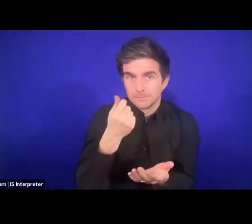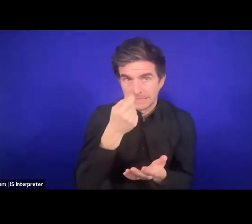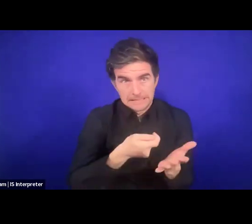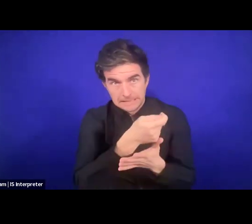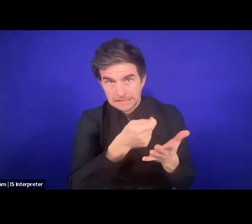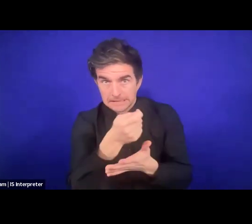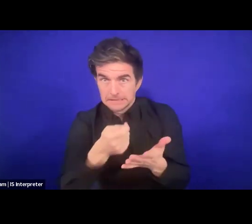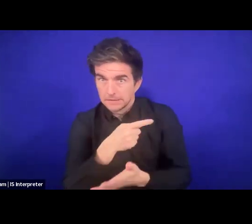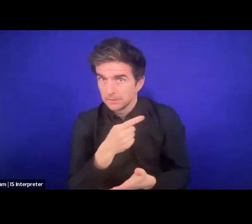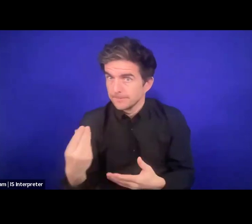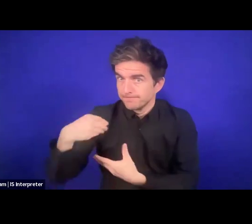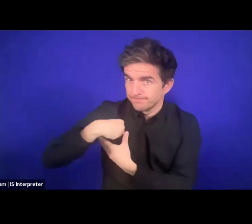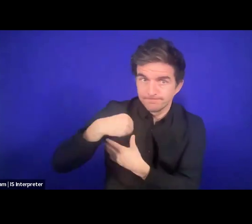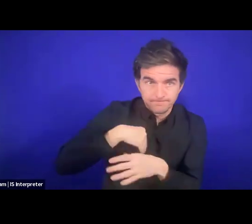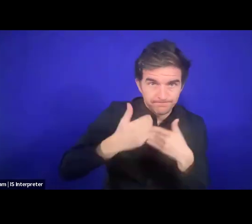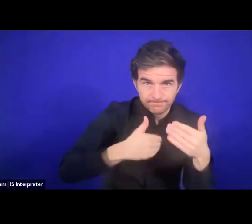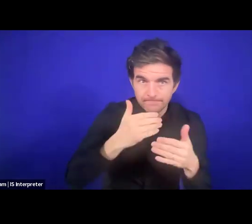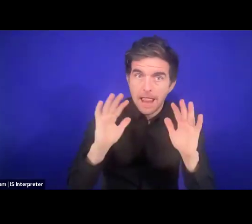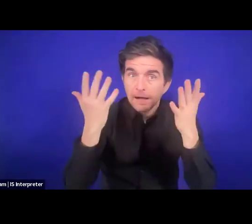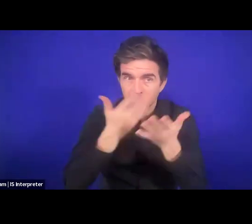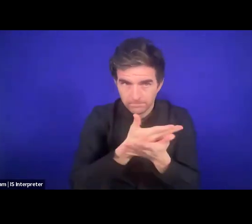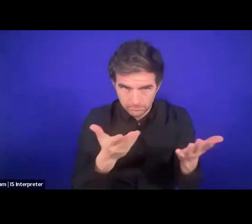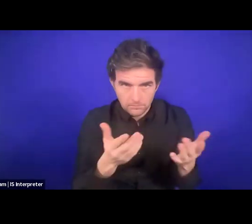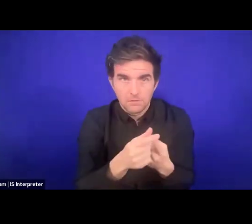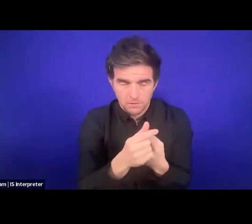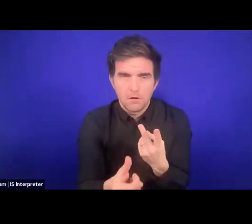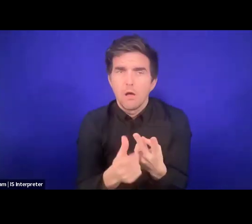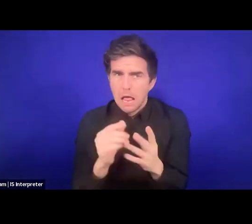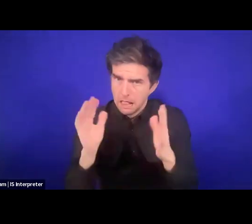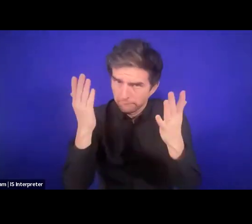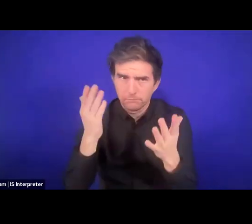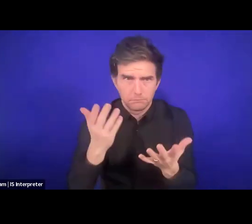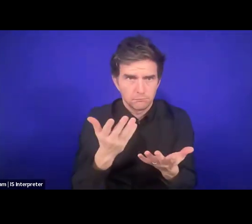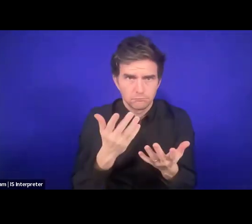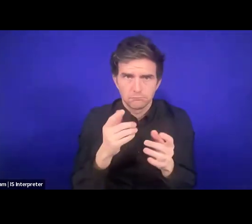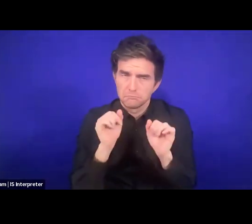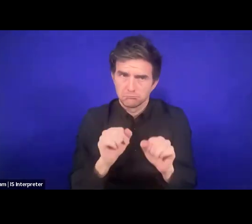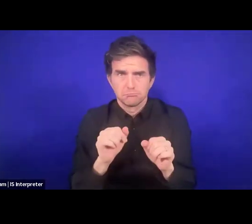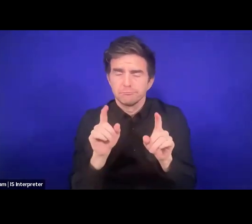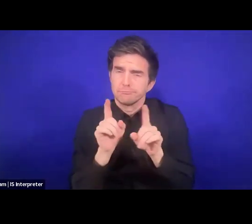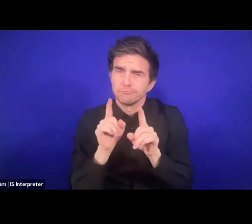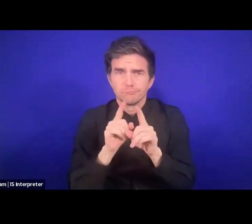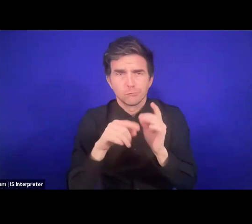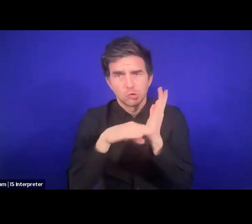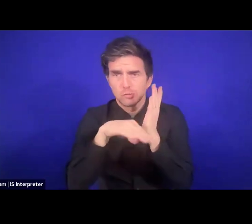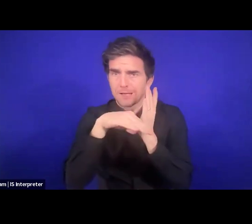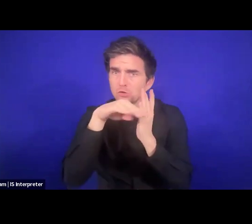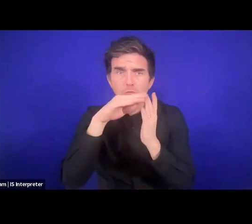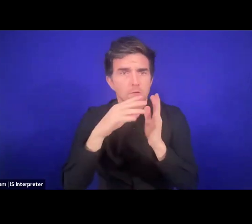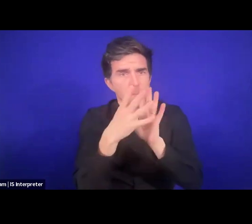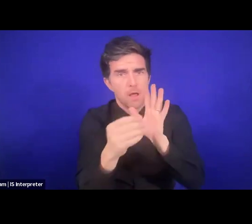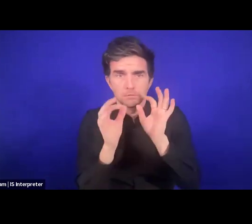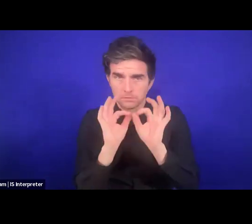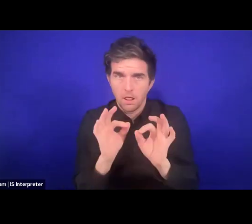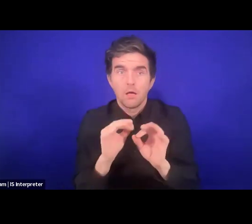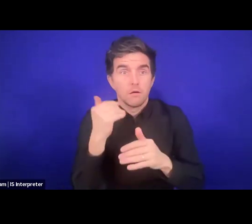really support the second component. So the link project makes possible to channel the